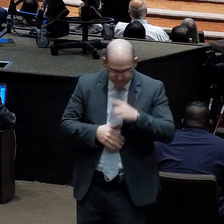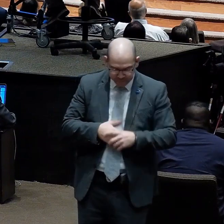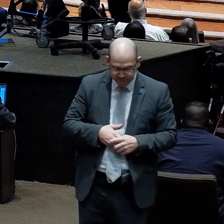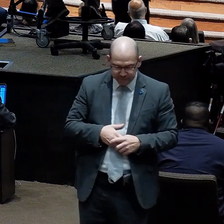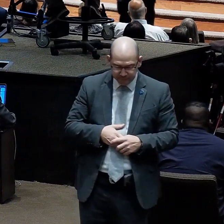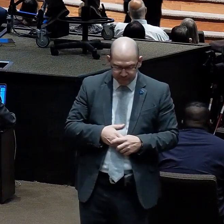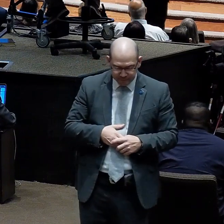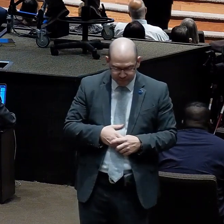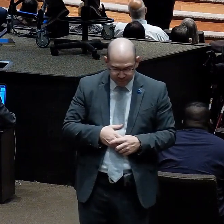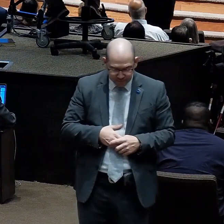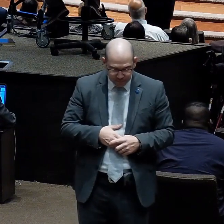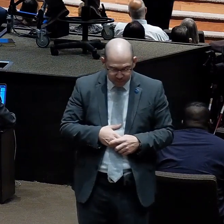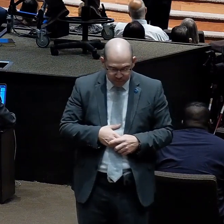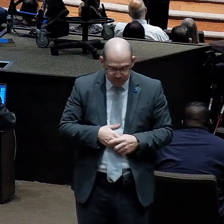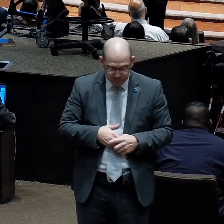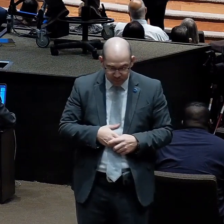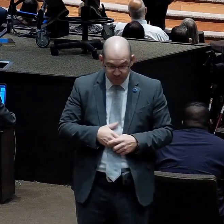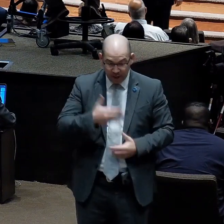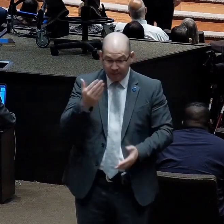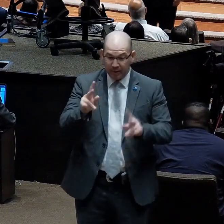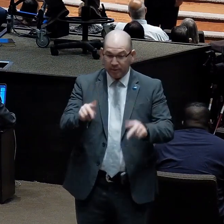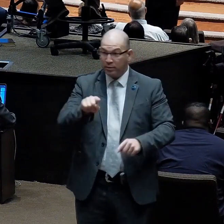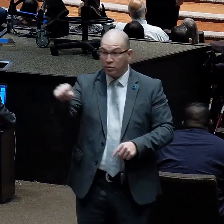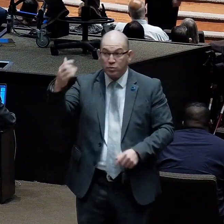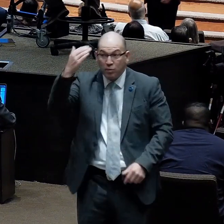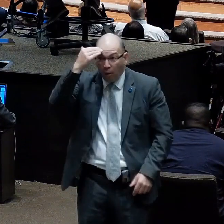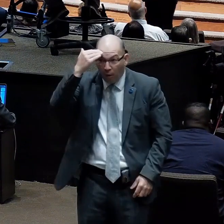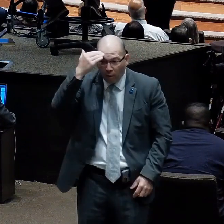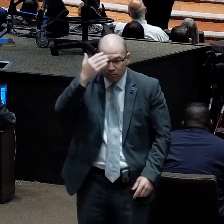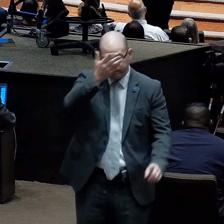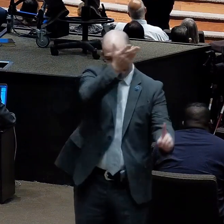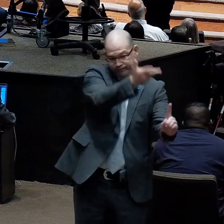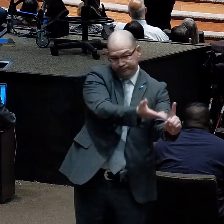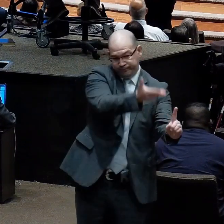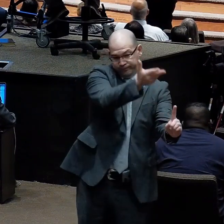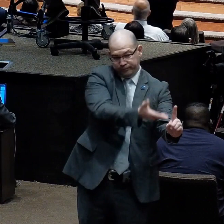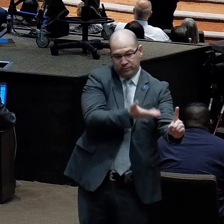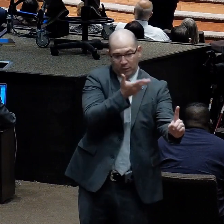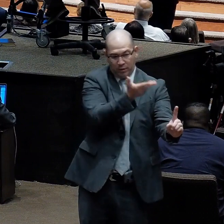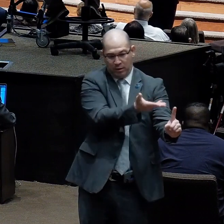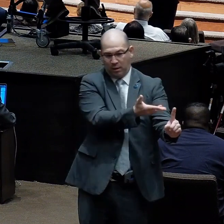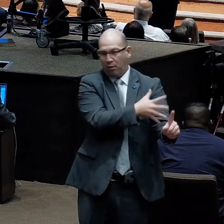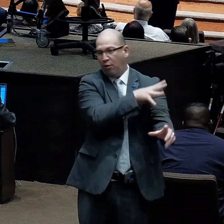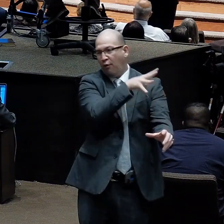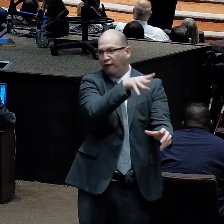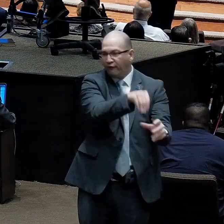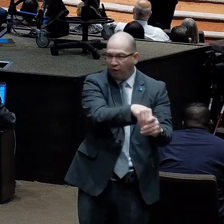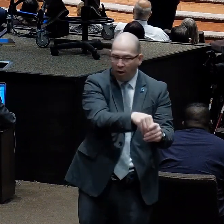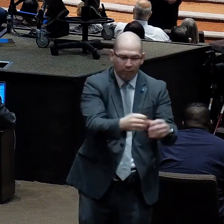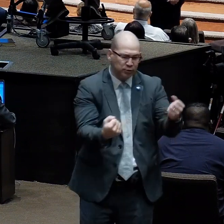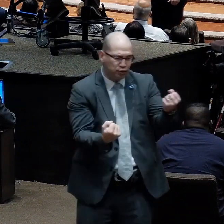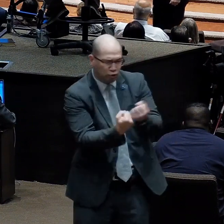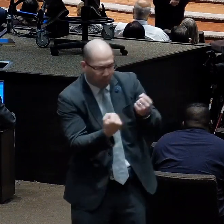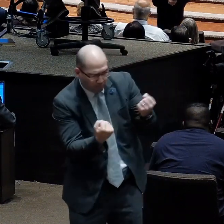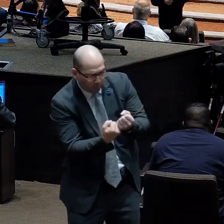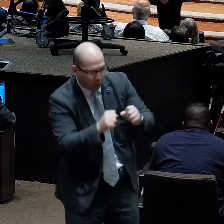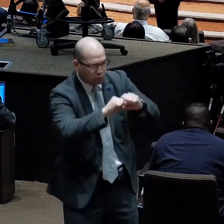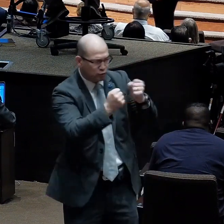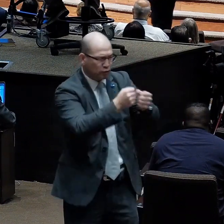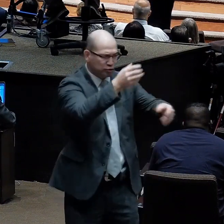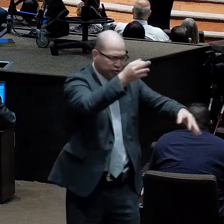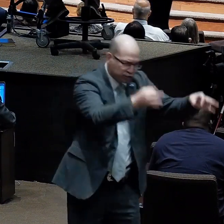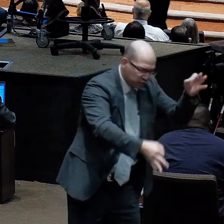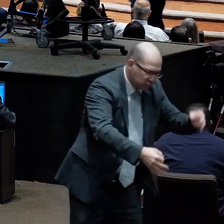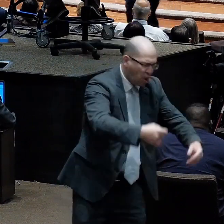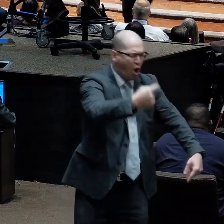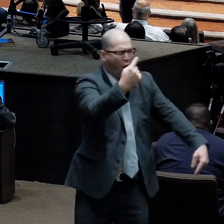There may be somebody that you know, and they're all into this hardcore social justice argumentation.